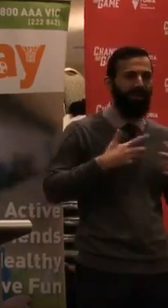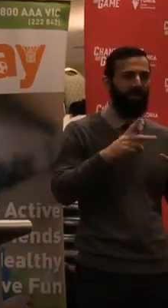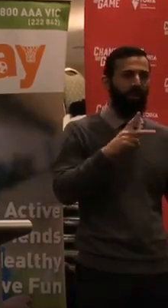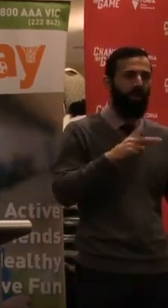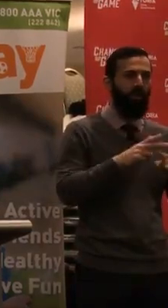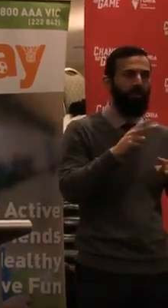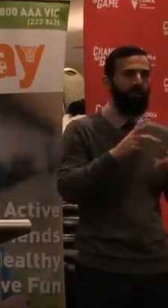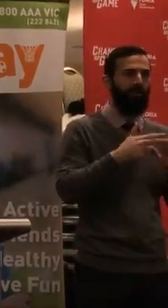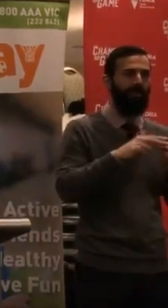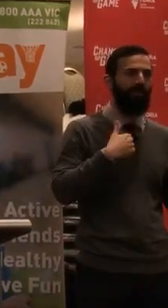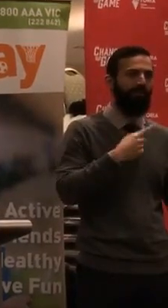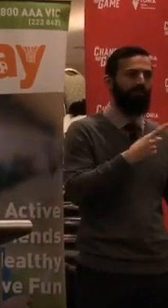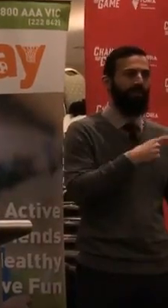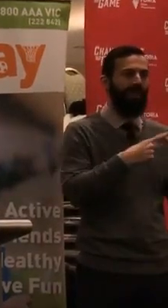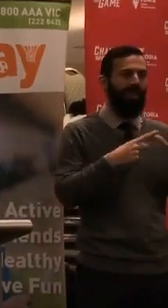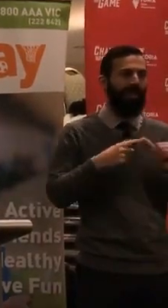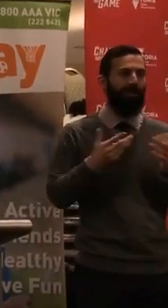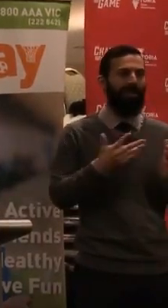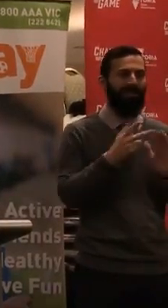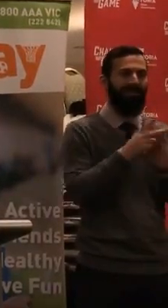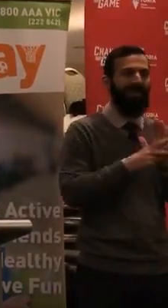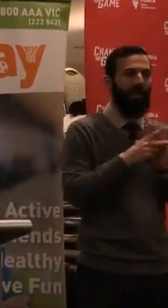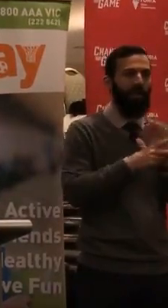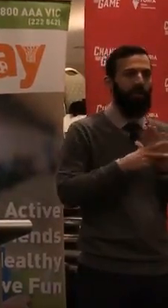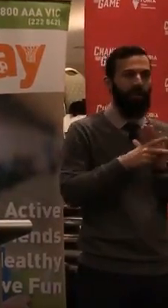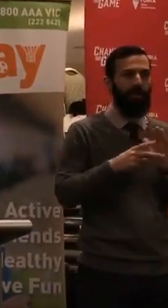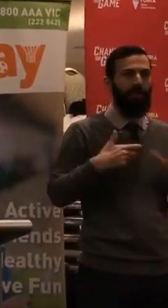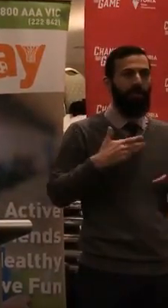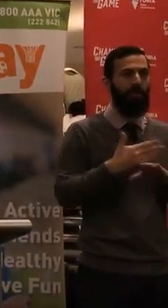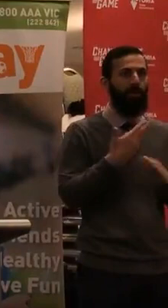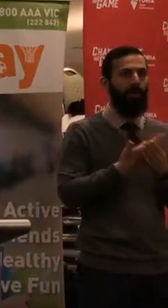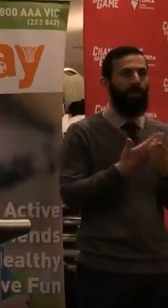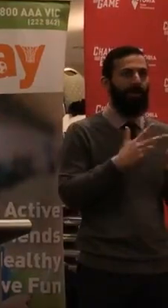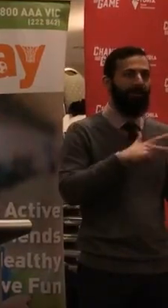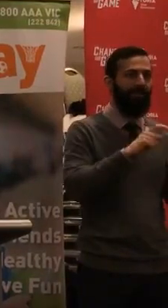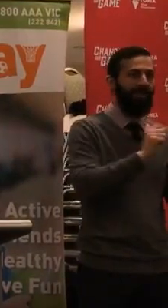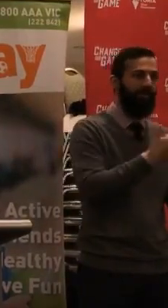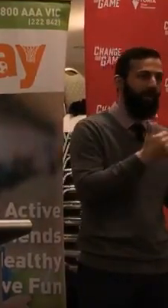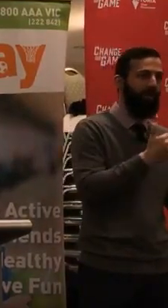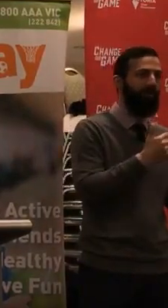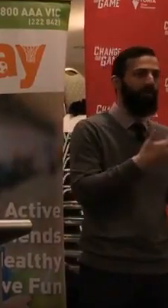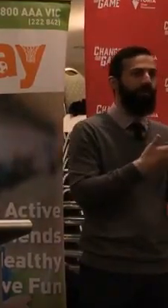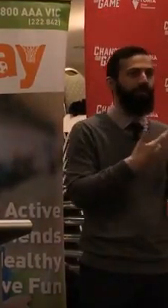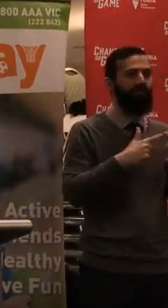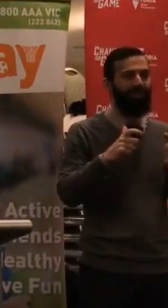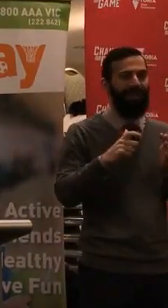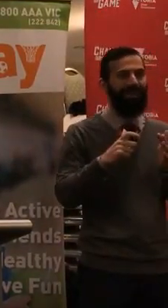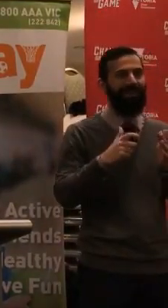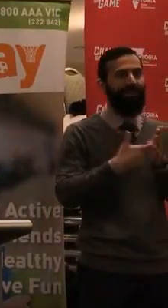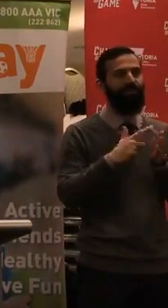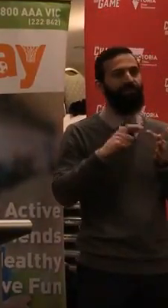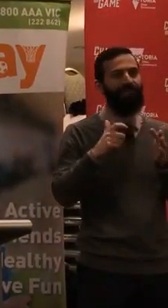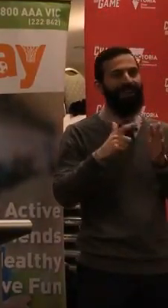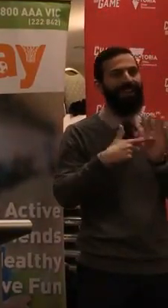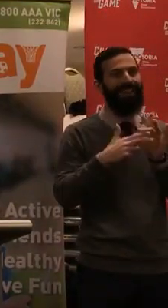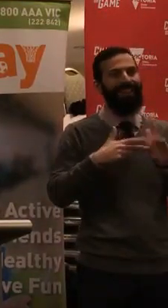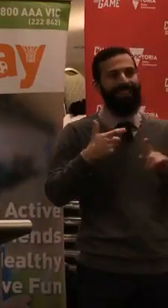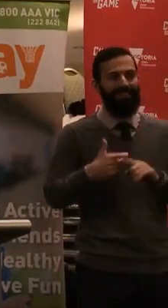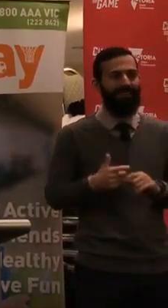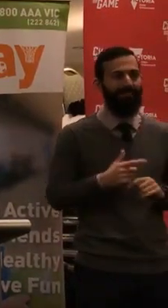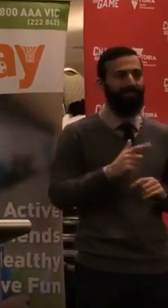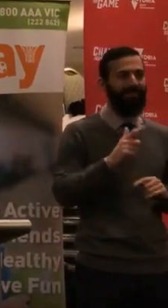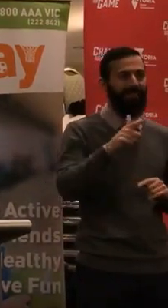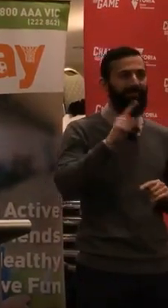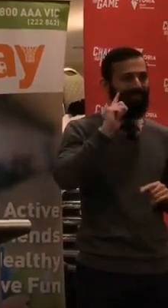launch of our AAA Play video that we've been working on, VicSport, Sport and Rec and Reclink. You'll love it, it's